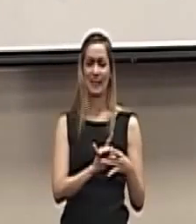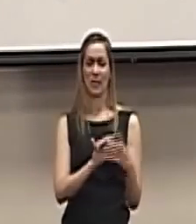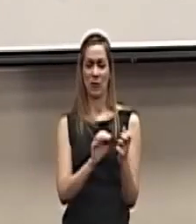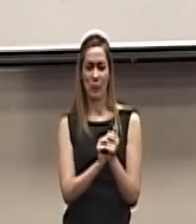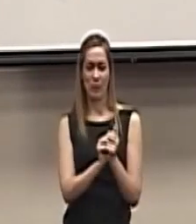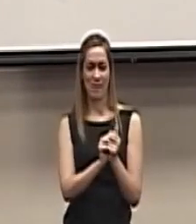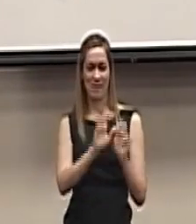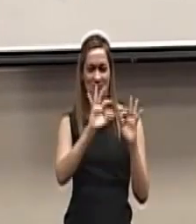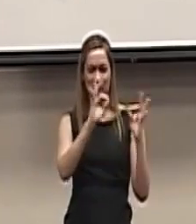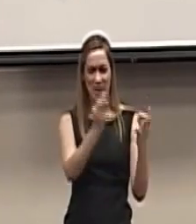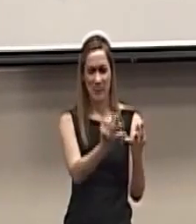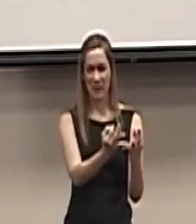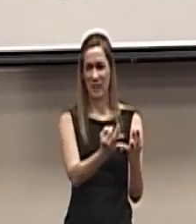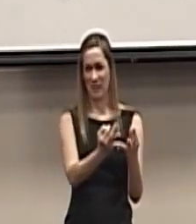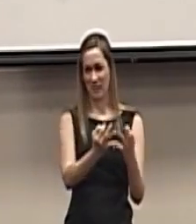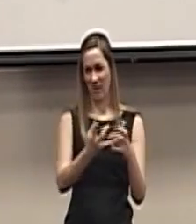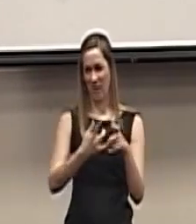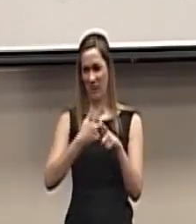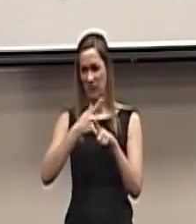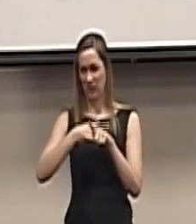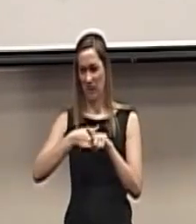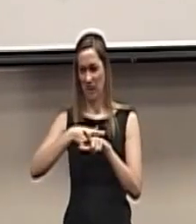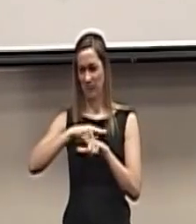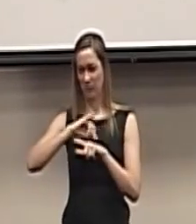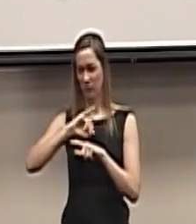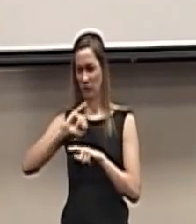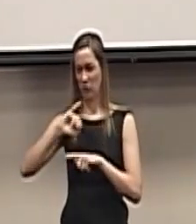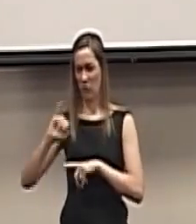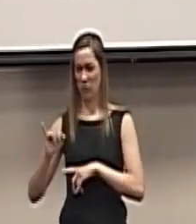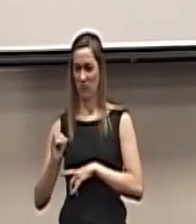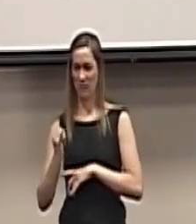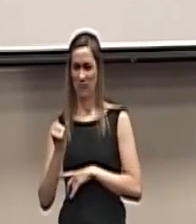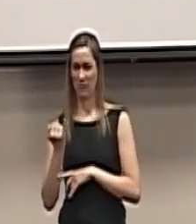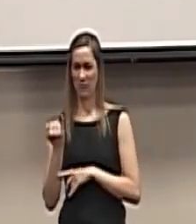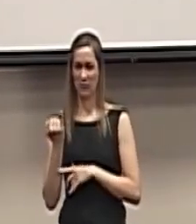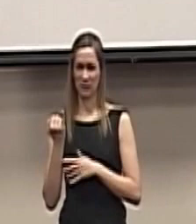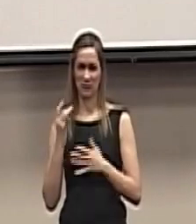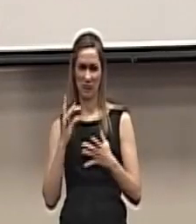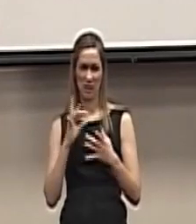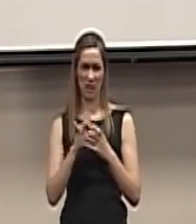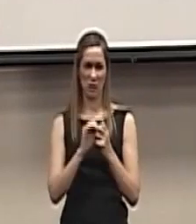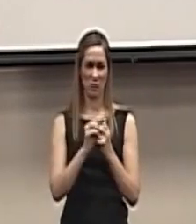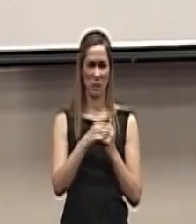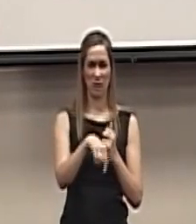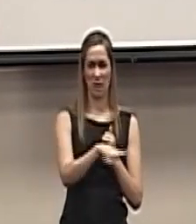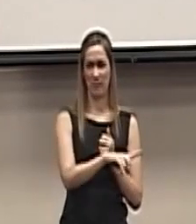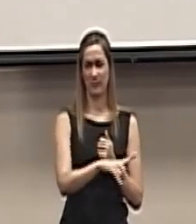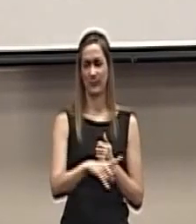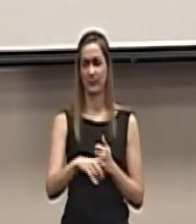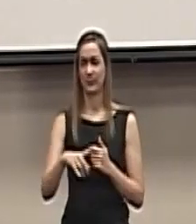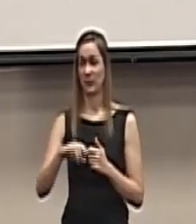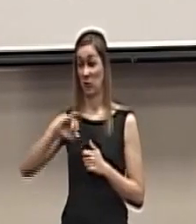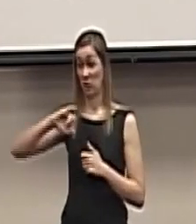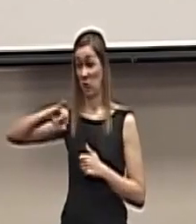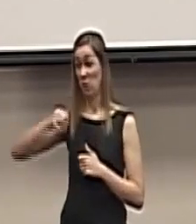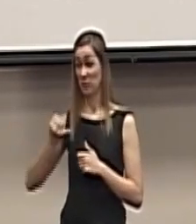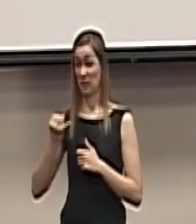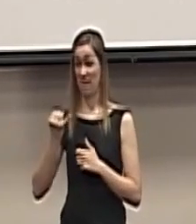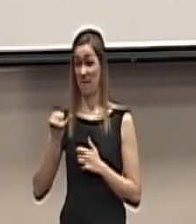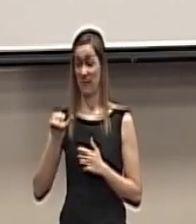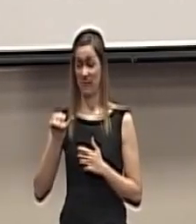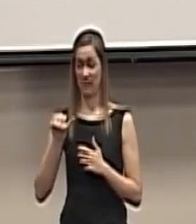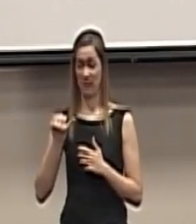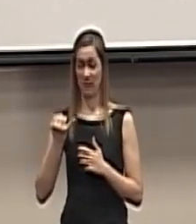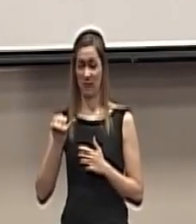first reveal where Joseph begins to connect to them. And I want you to hear this passage in Genesis chapter 45. Then Joseph fell upon his